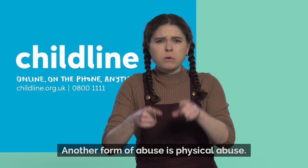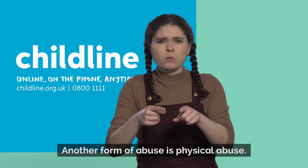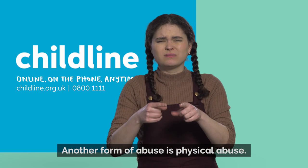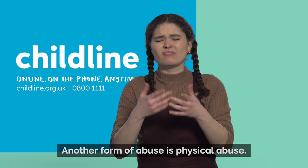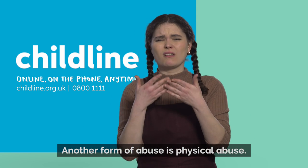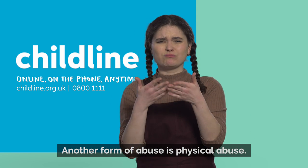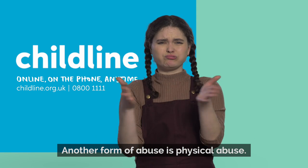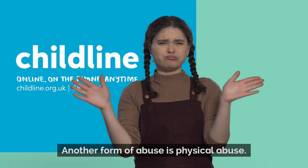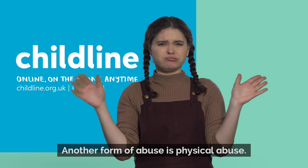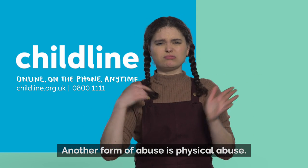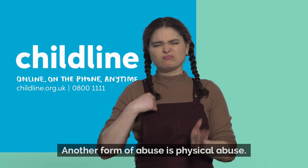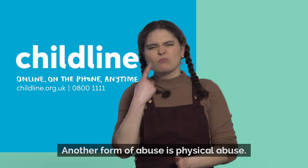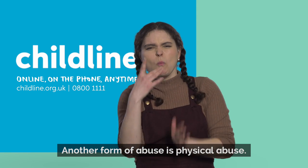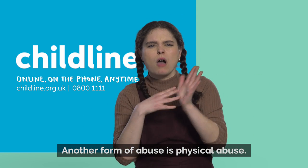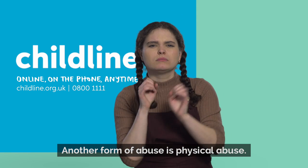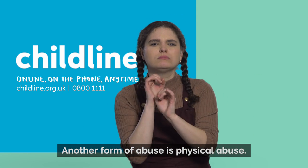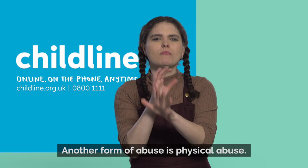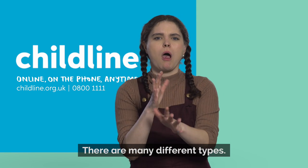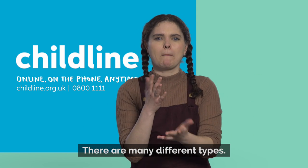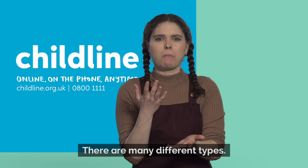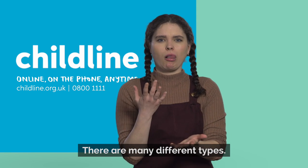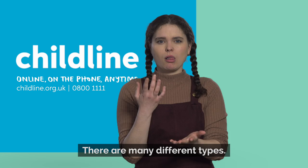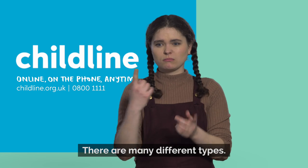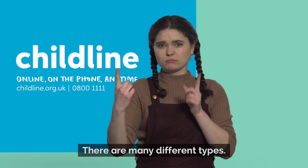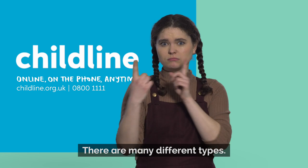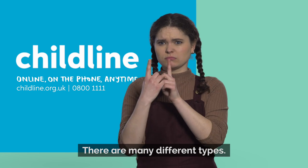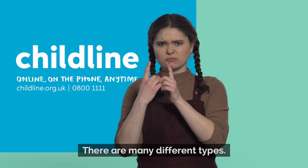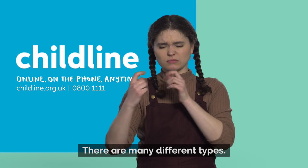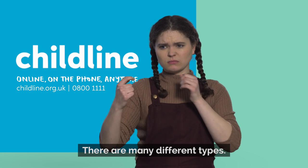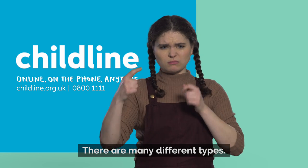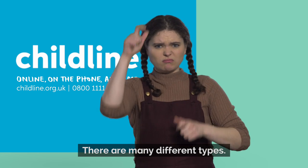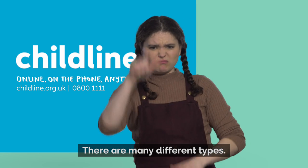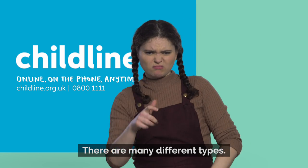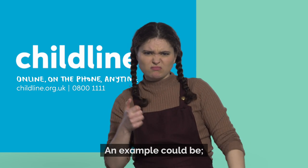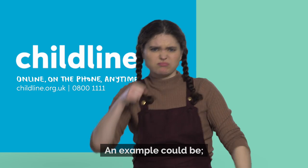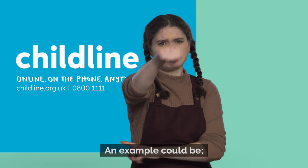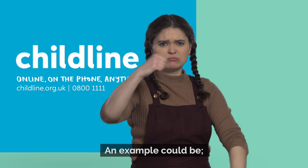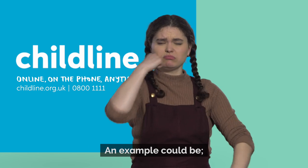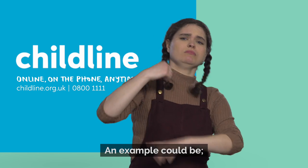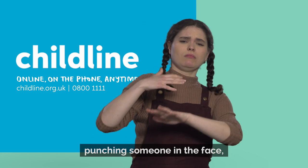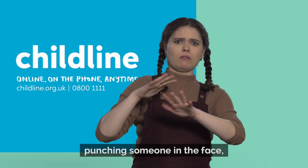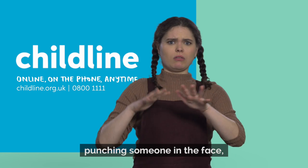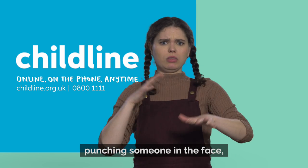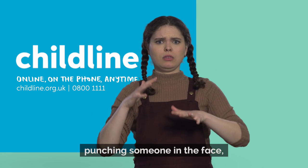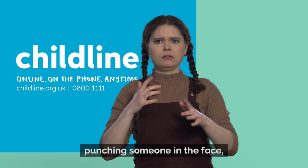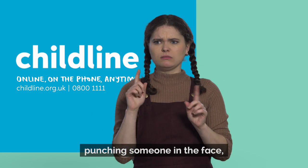Another form of abuse is physical abuse. There are many different types. An example could be punching someone in the face,